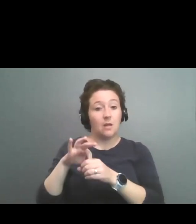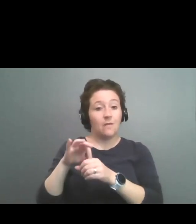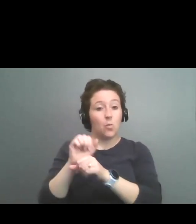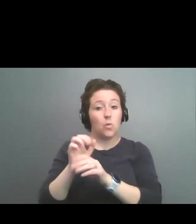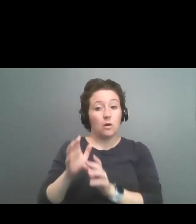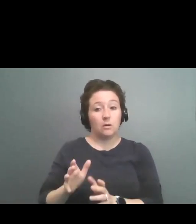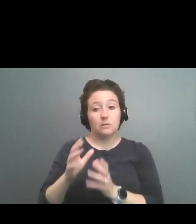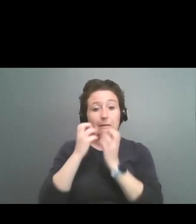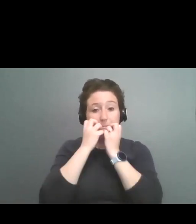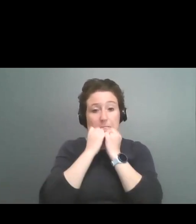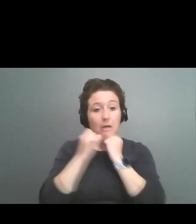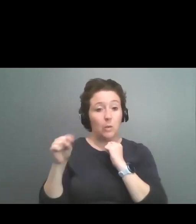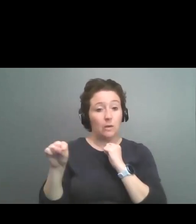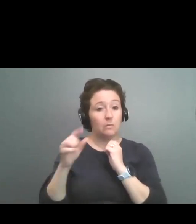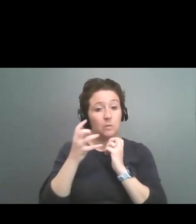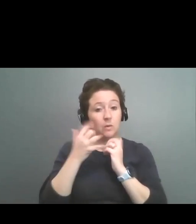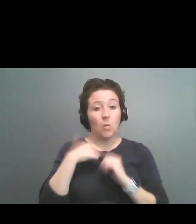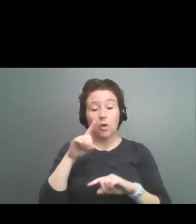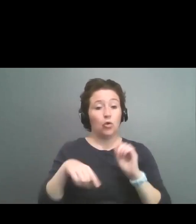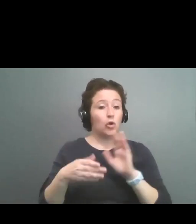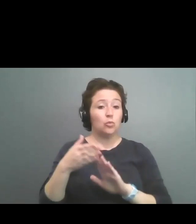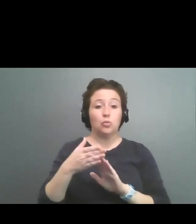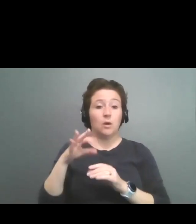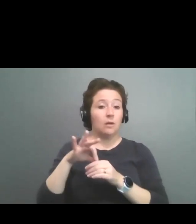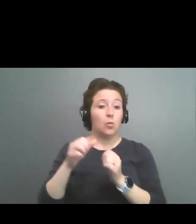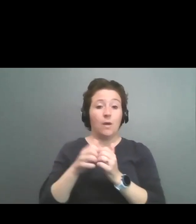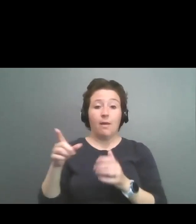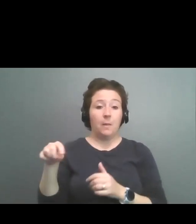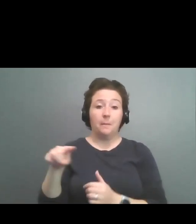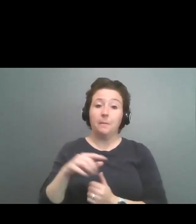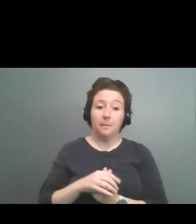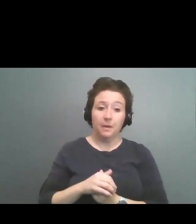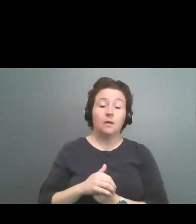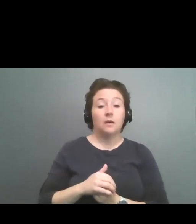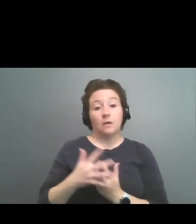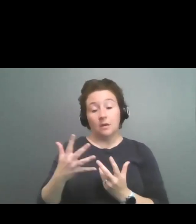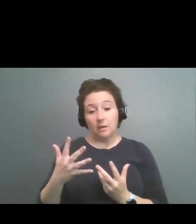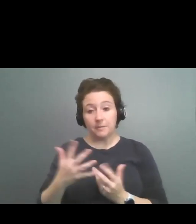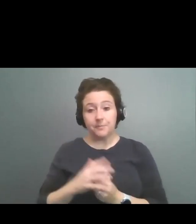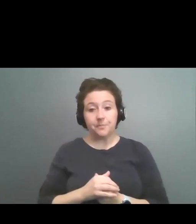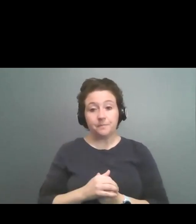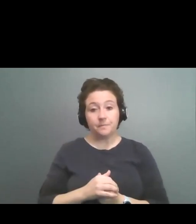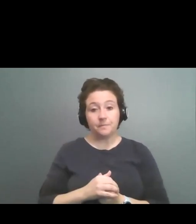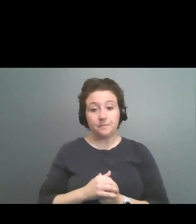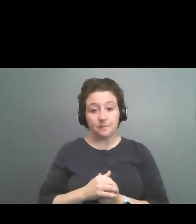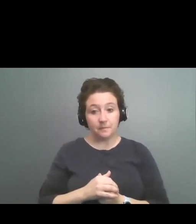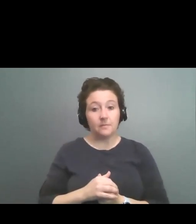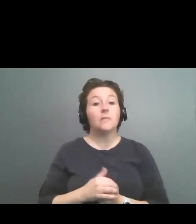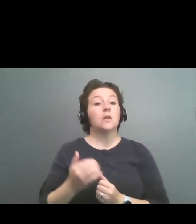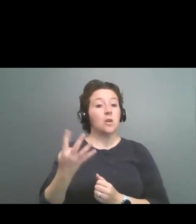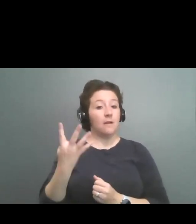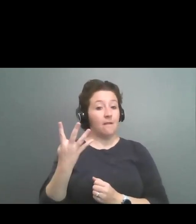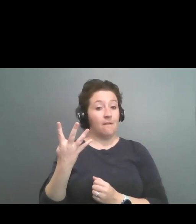I value them. We couldn't run the elections without them. So, but yes, 4 years